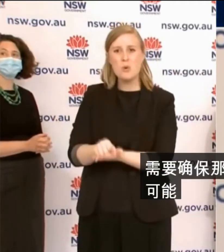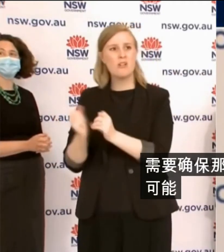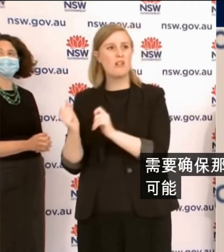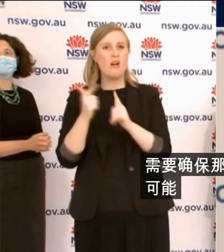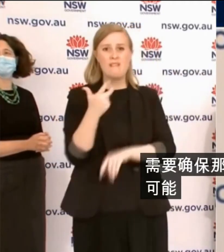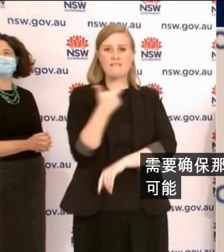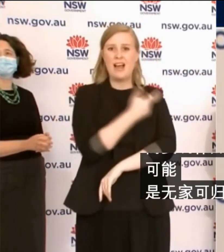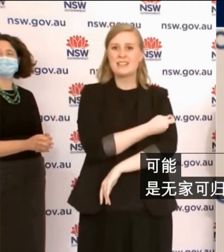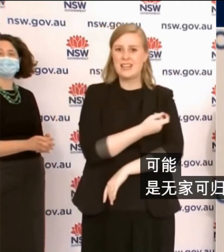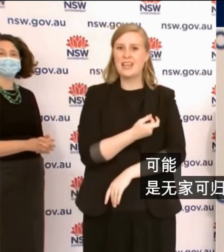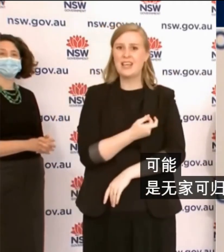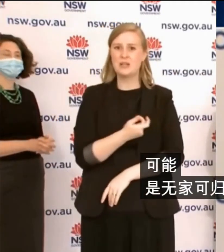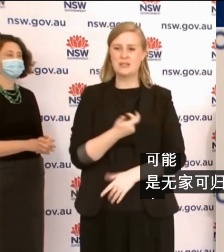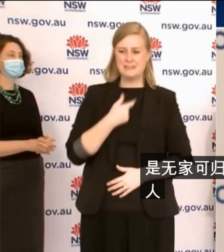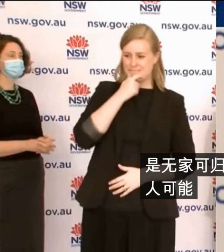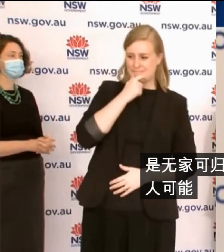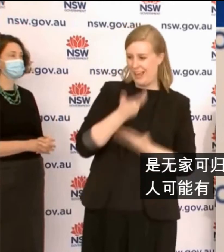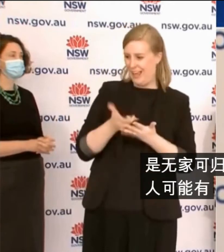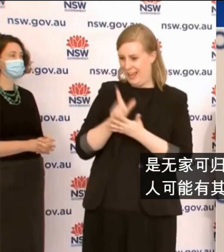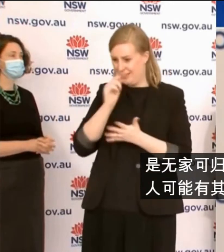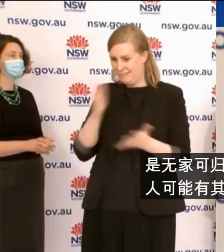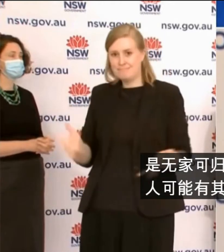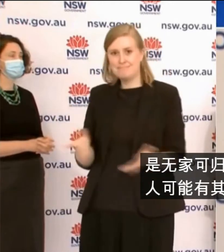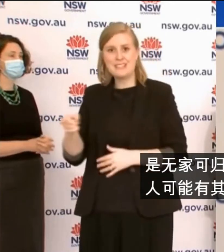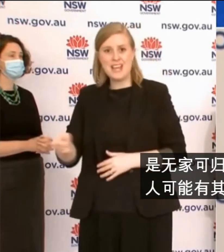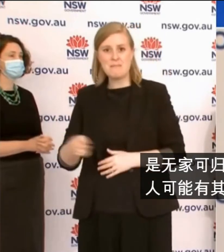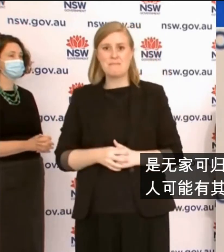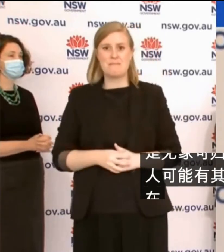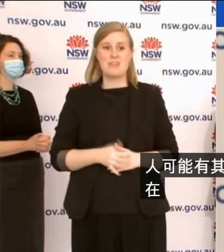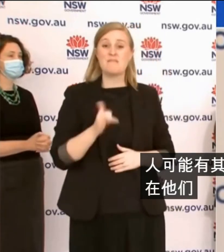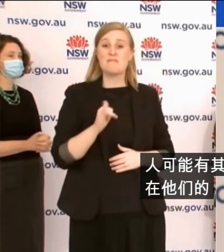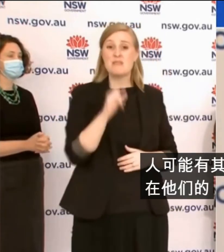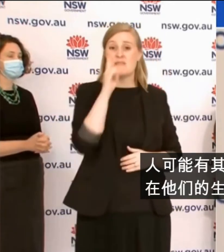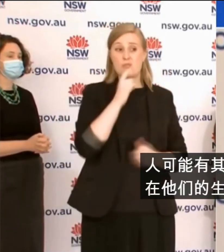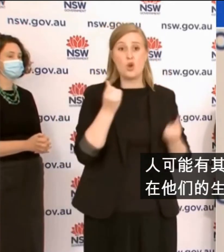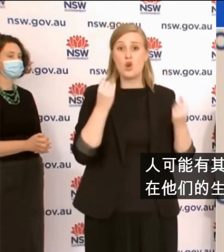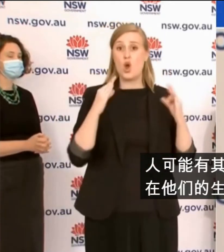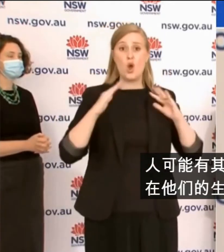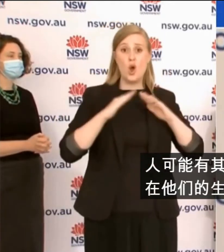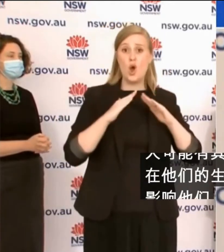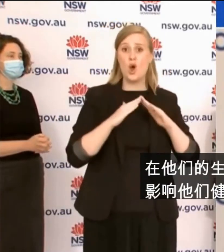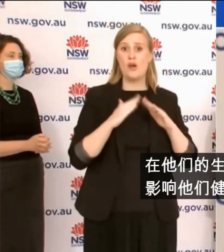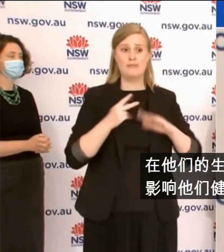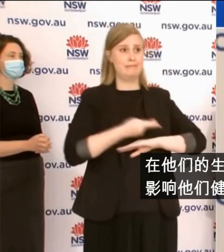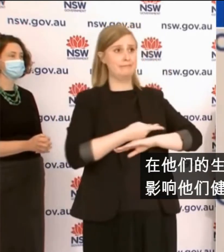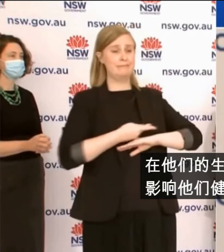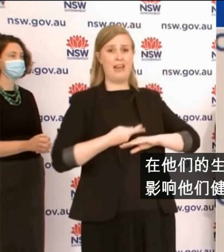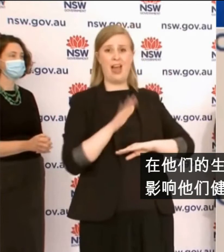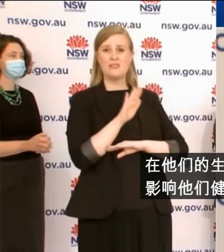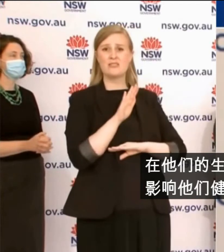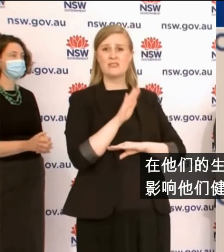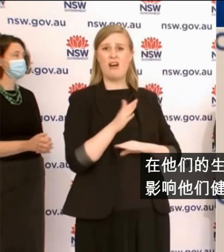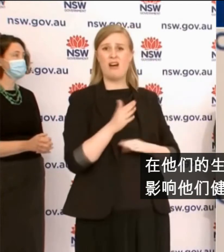that perhaps are homeless, people that maybe have other priorities in their life or other issues impacting on their health and